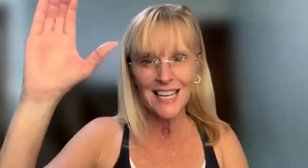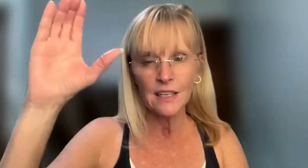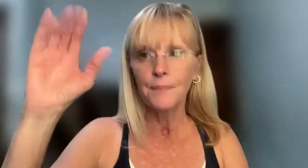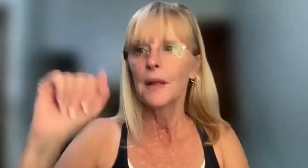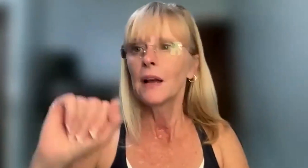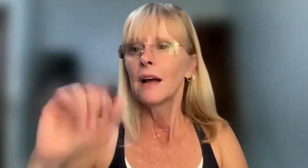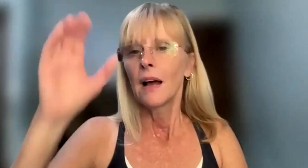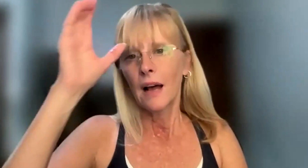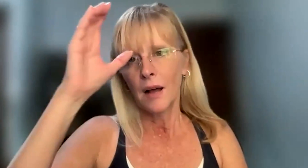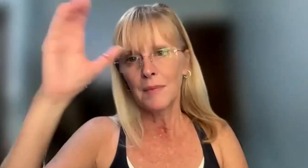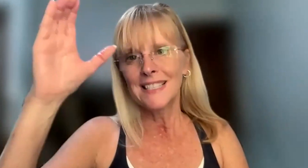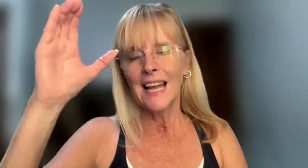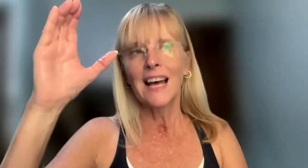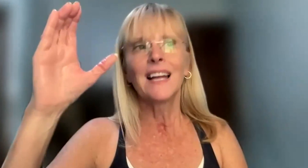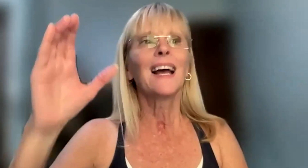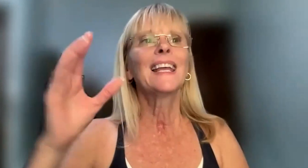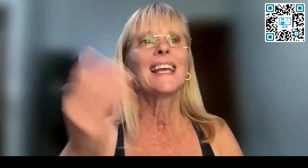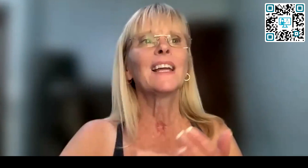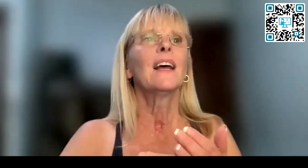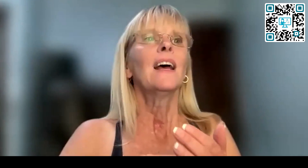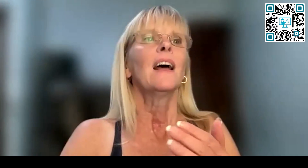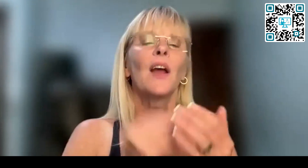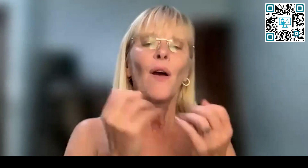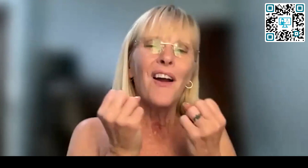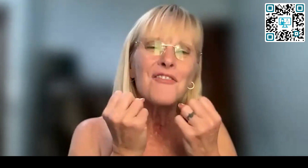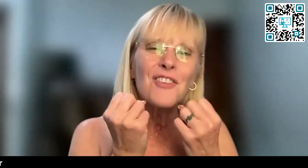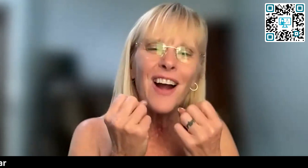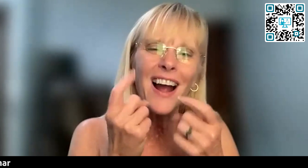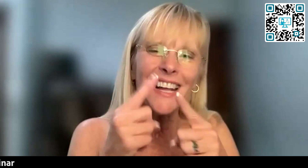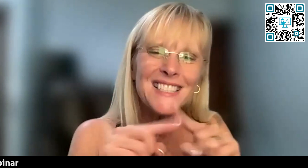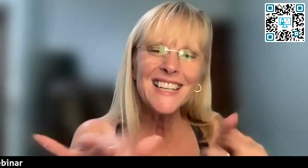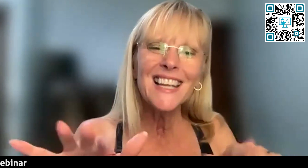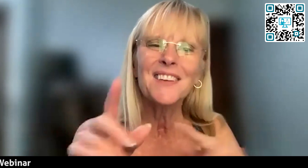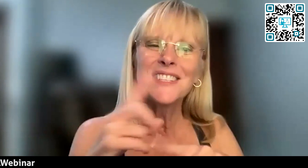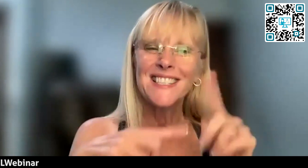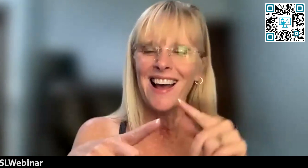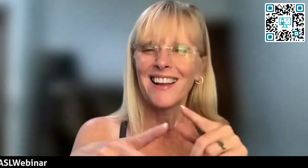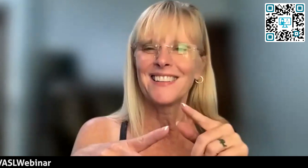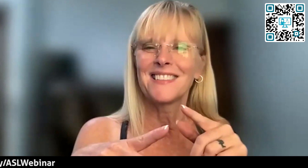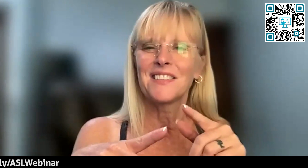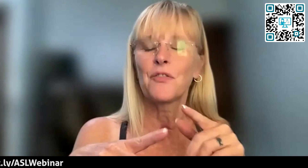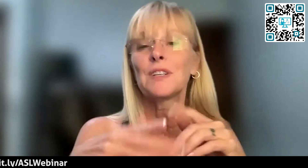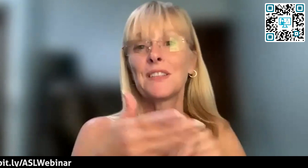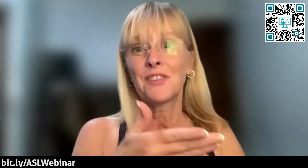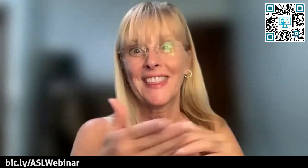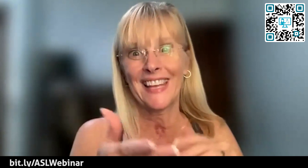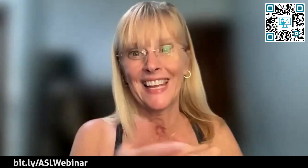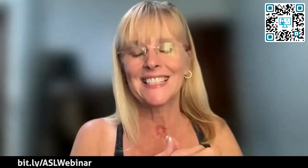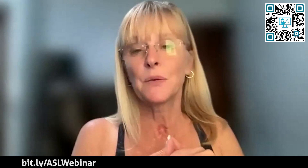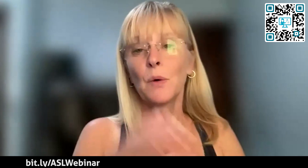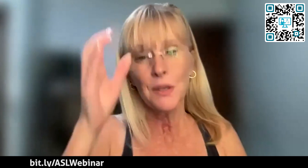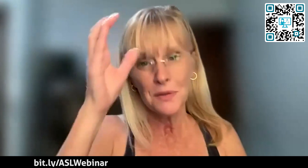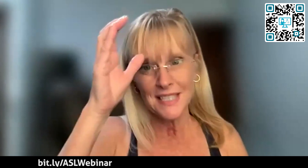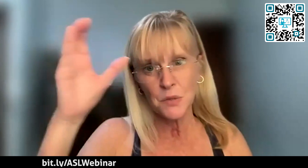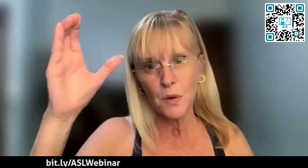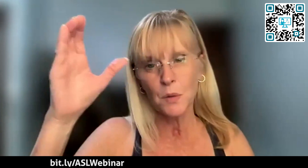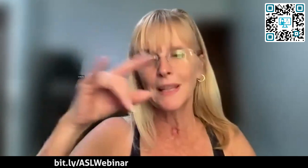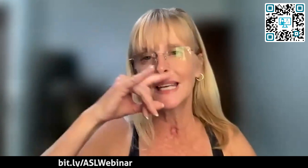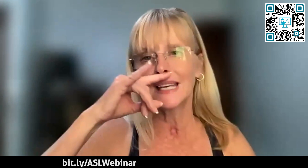sun. Sun, again, there are a variety of signs for different things. We use this one with the kids